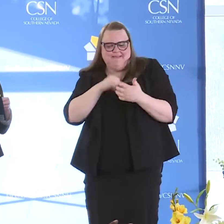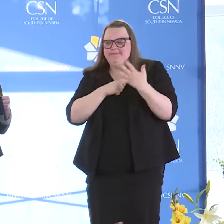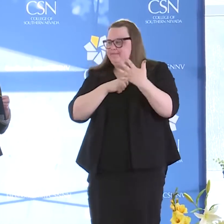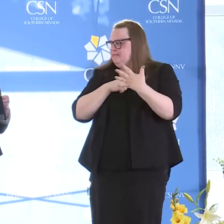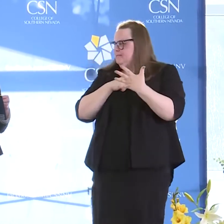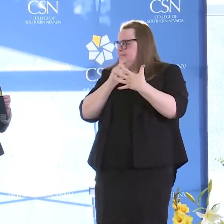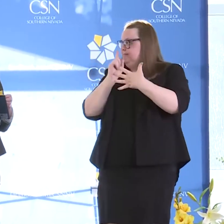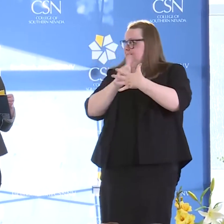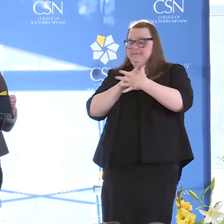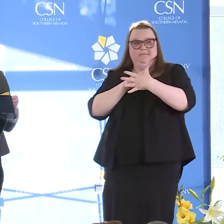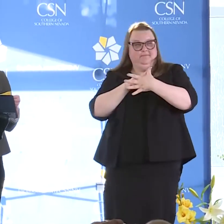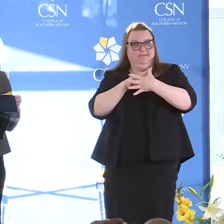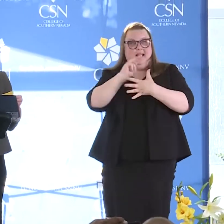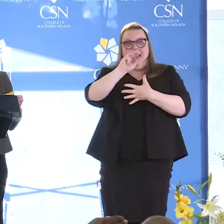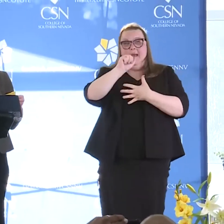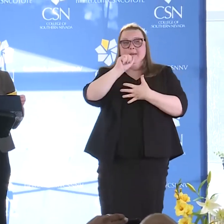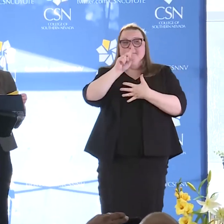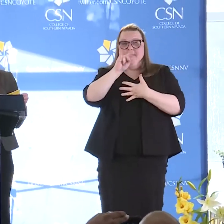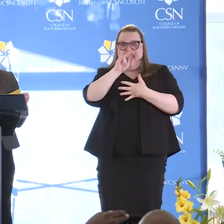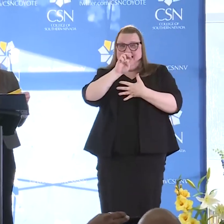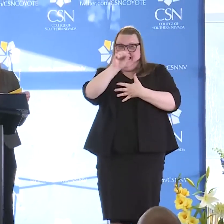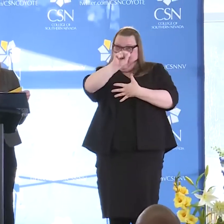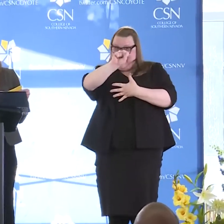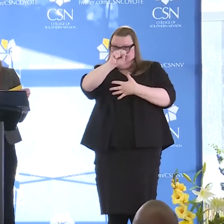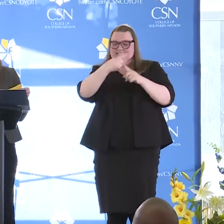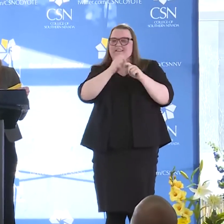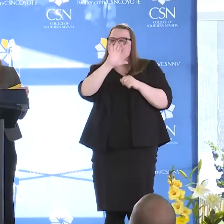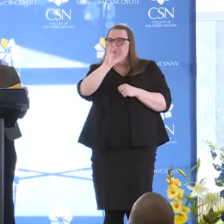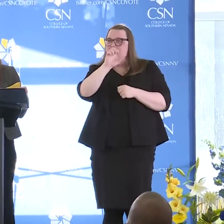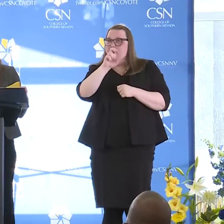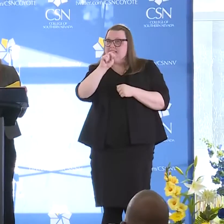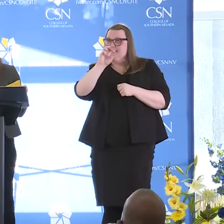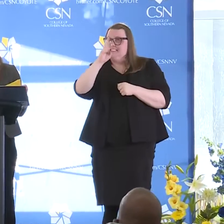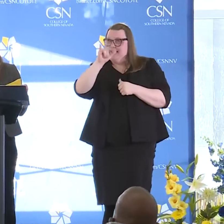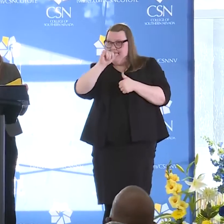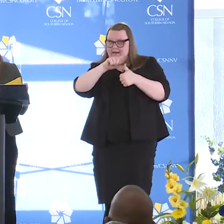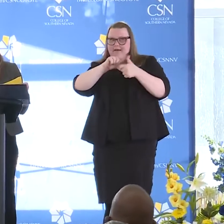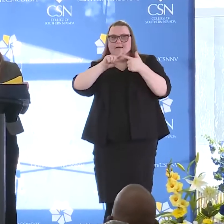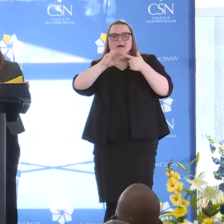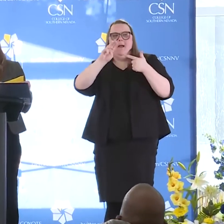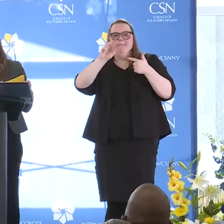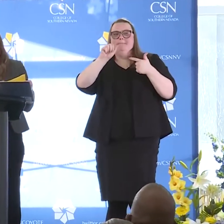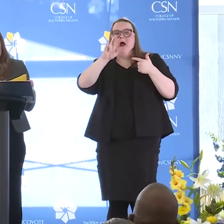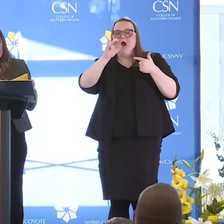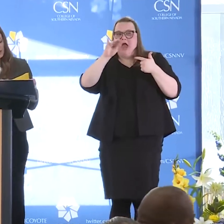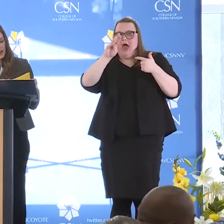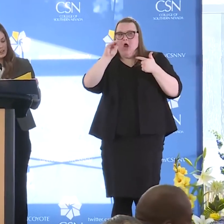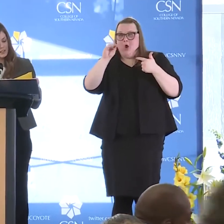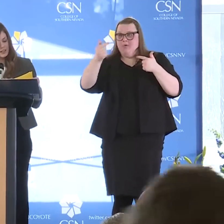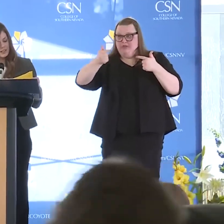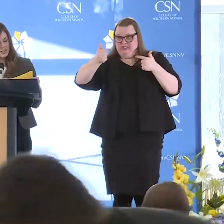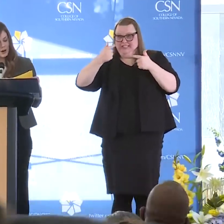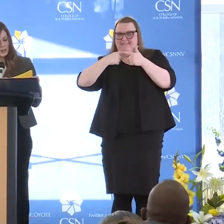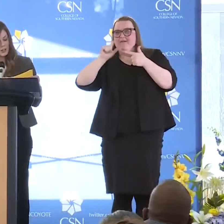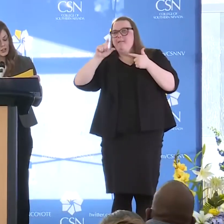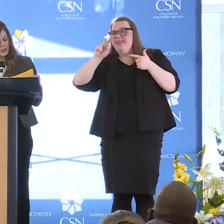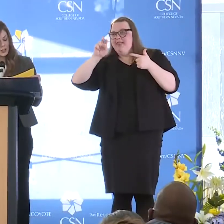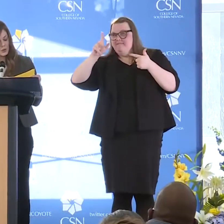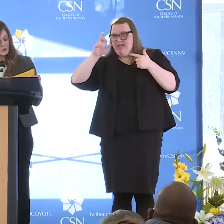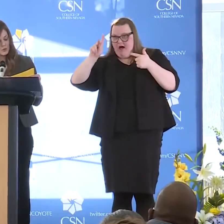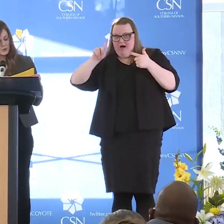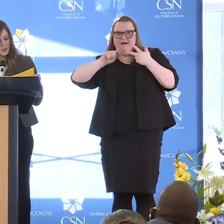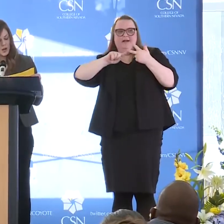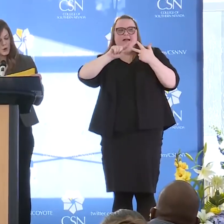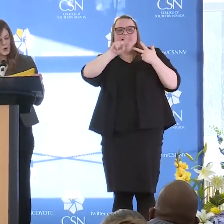And the winners are Madeline S. from Carson City, Mariano G. from Lovelock, Zarin